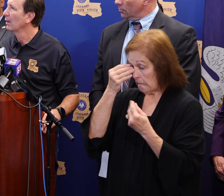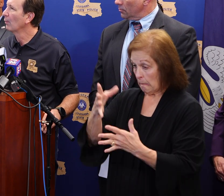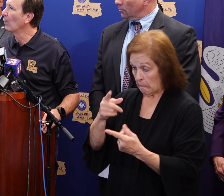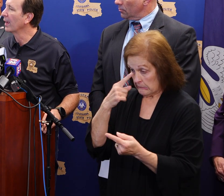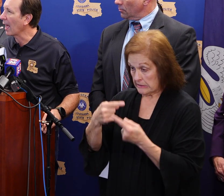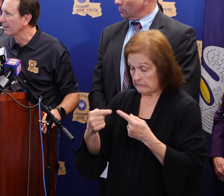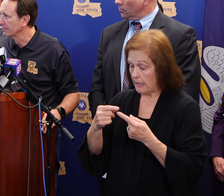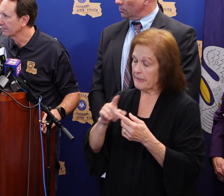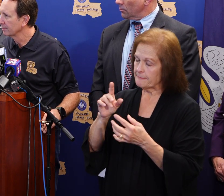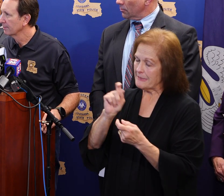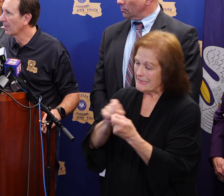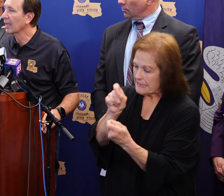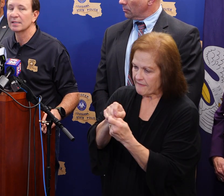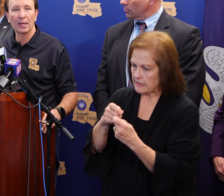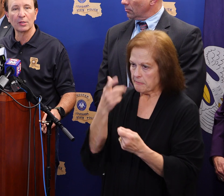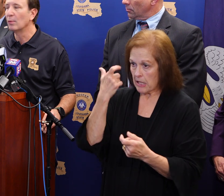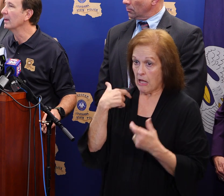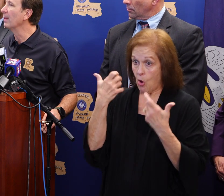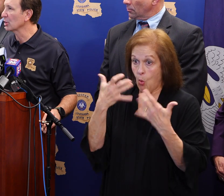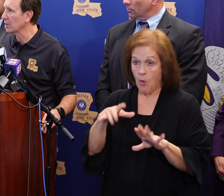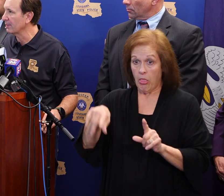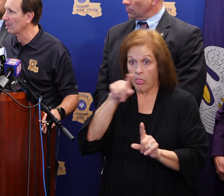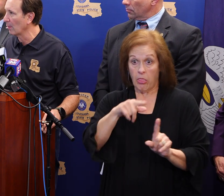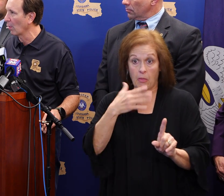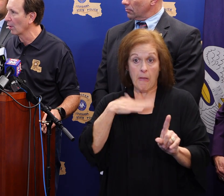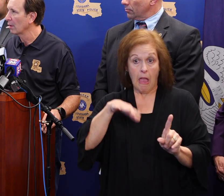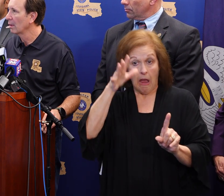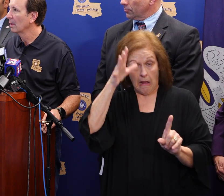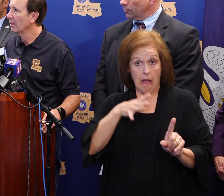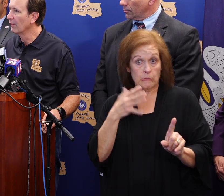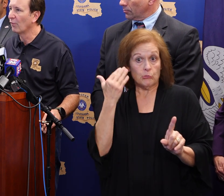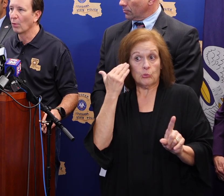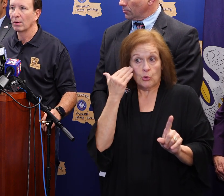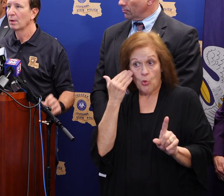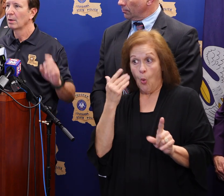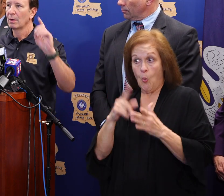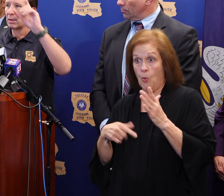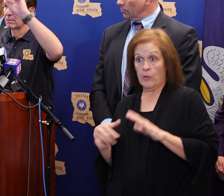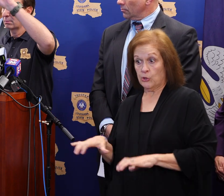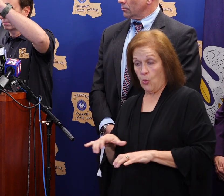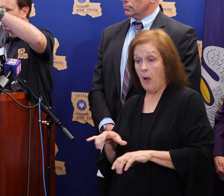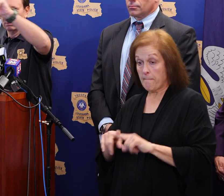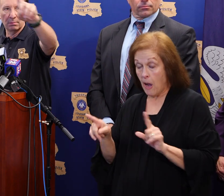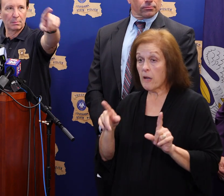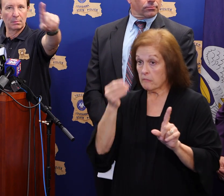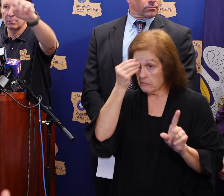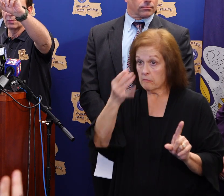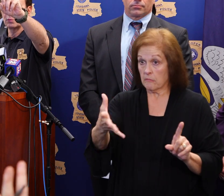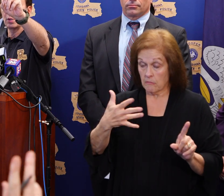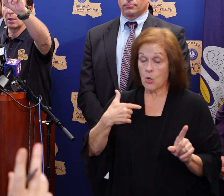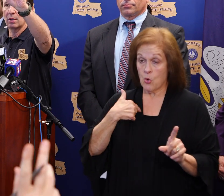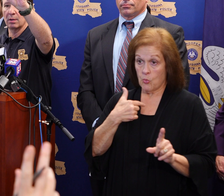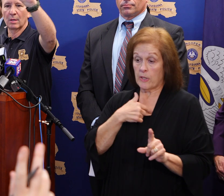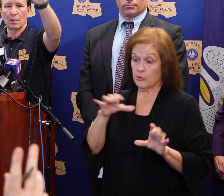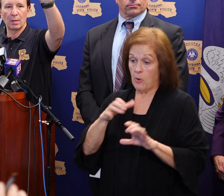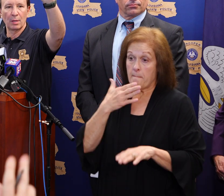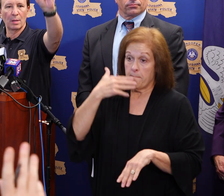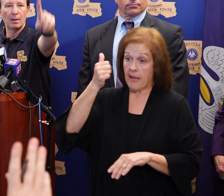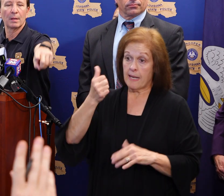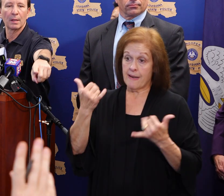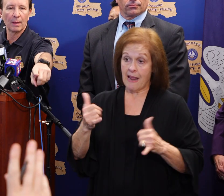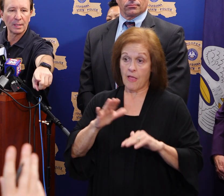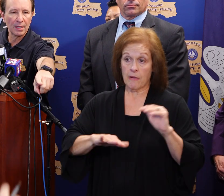enemy what we got. But I can tell you we're in better shape than we were before. We have time for two more questions. Director, can you speak